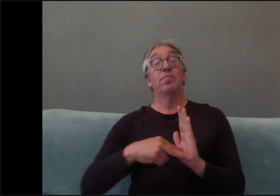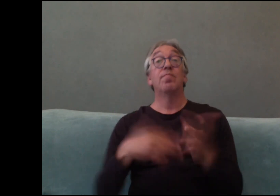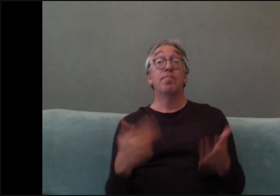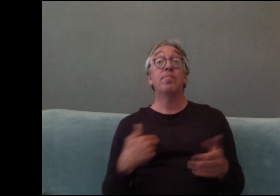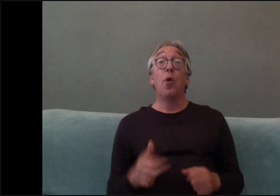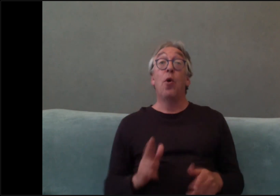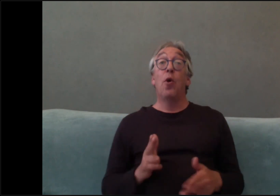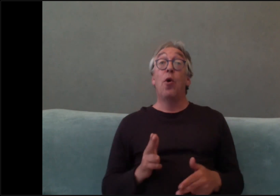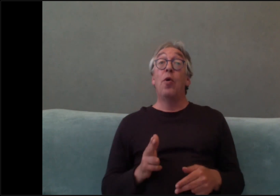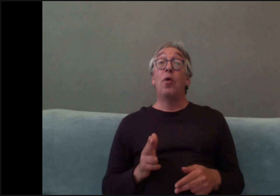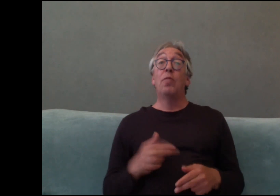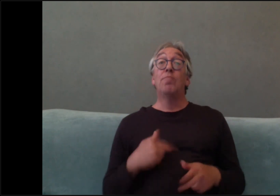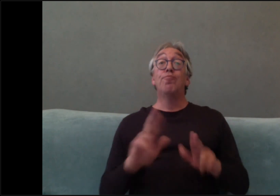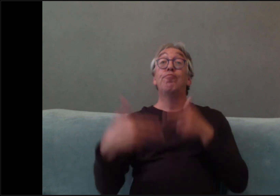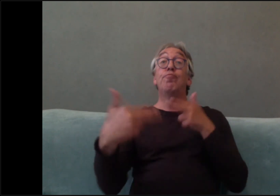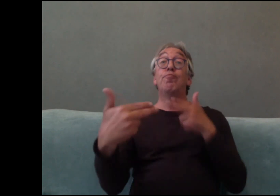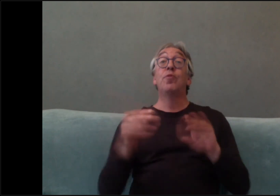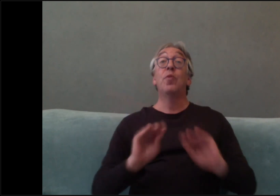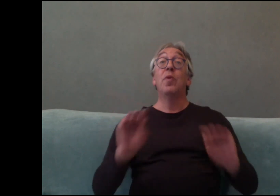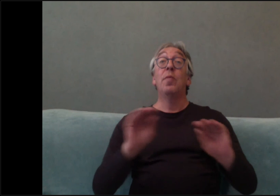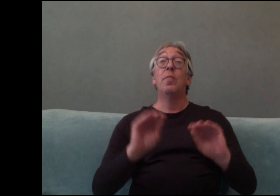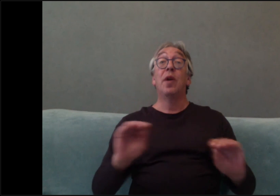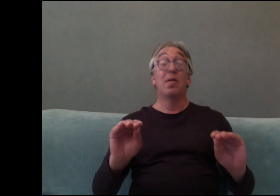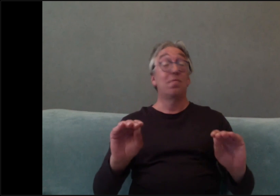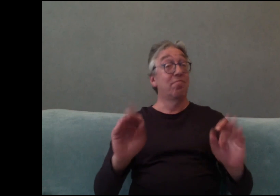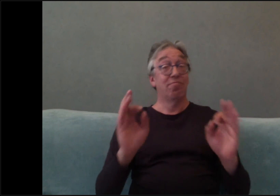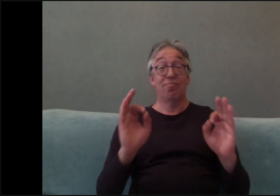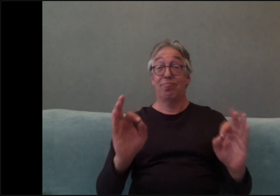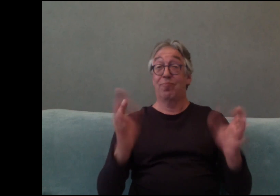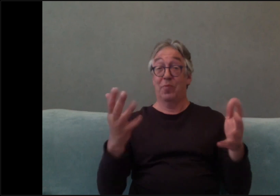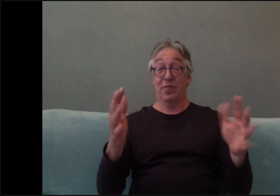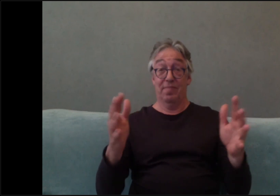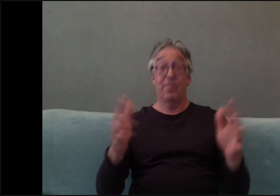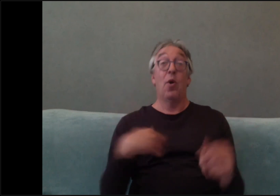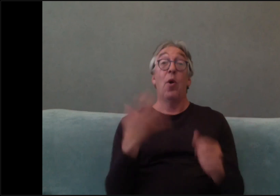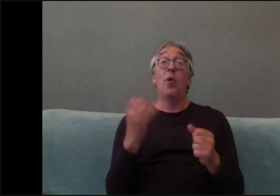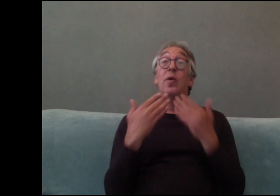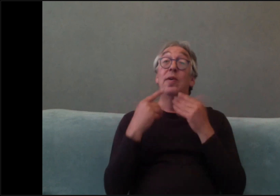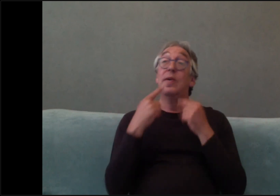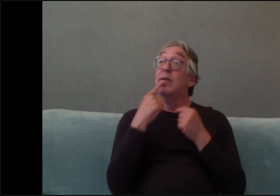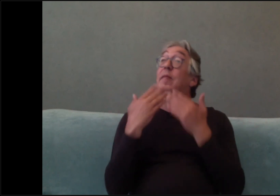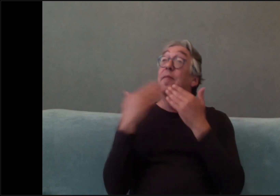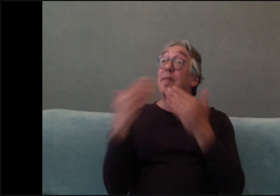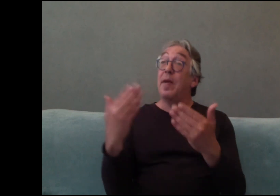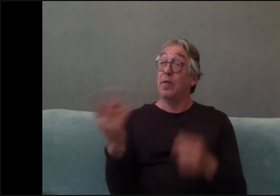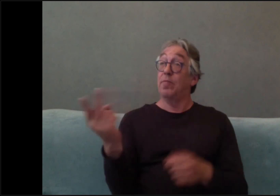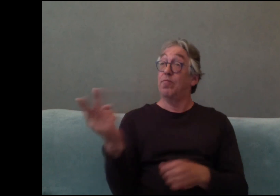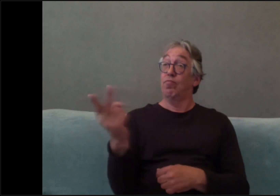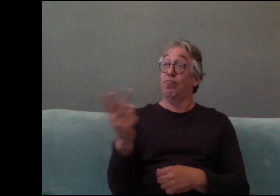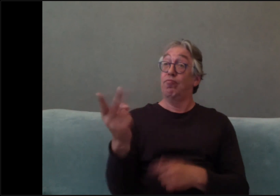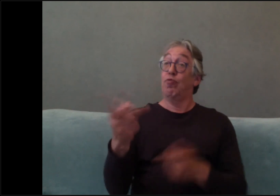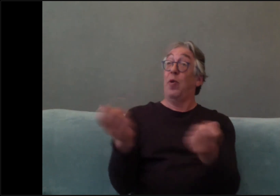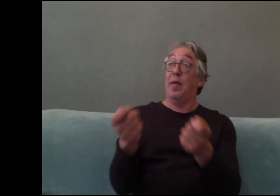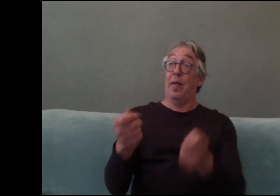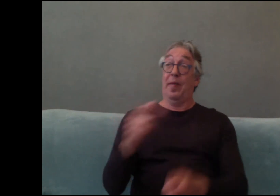would like to again thank our sign language interpreters, Haydn and Lisa,